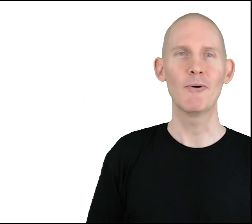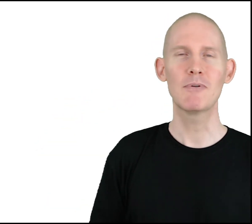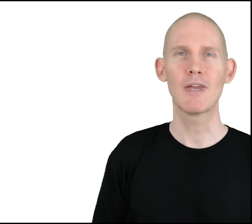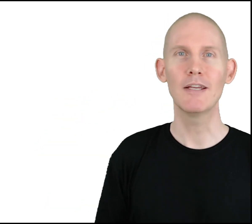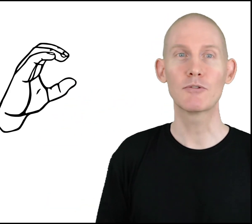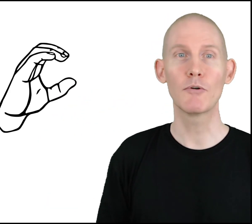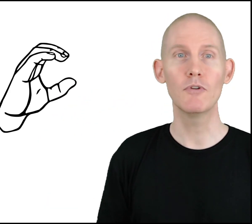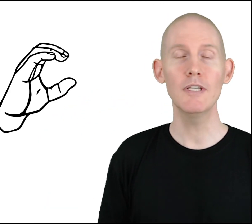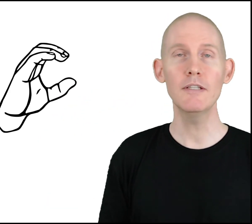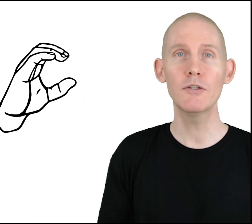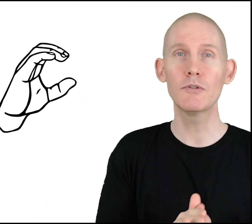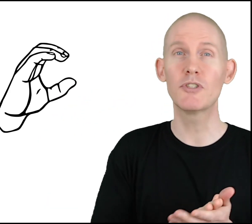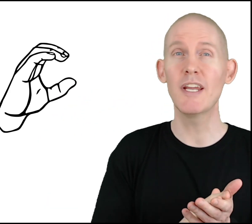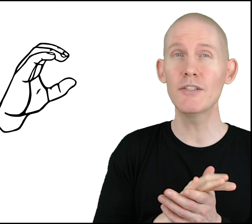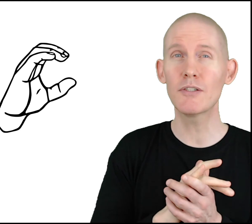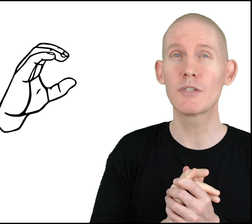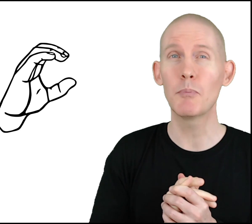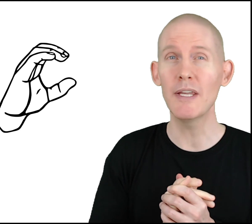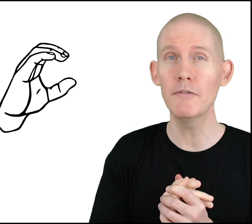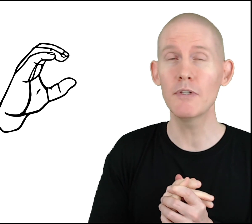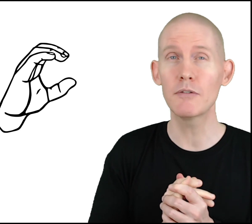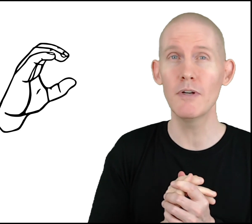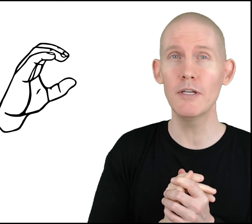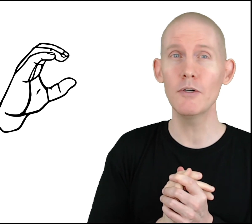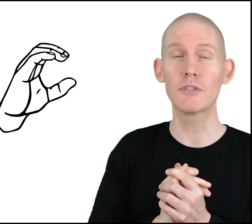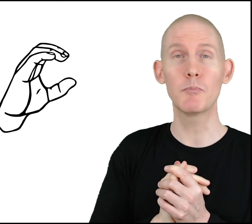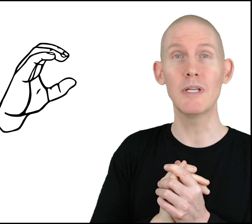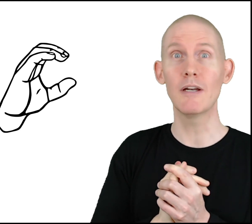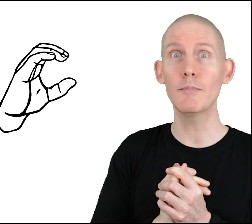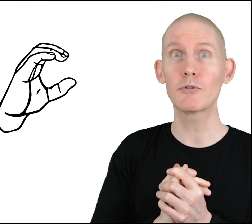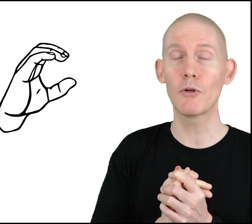Okay, so if you need to change the speed of this video, speed it up, slow it